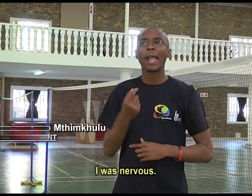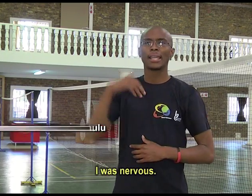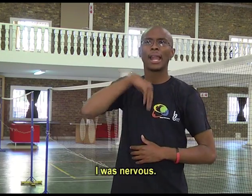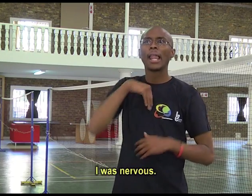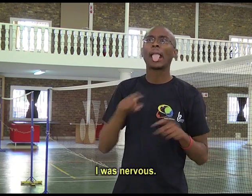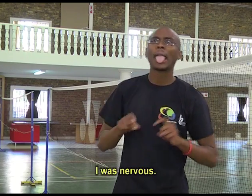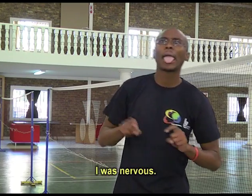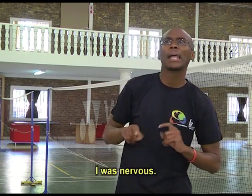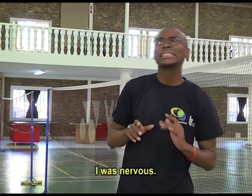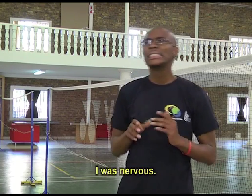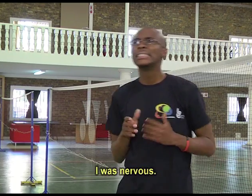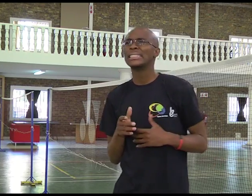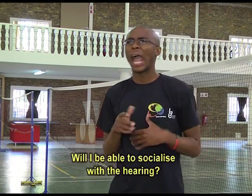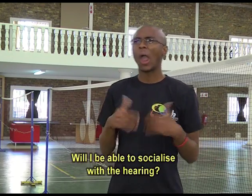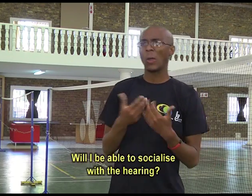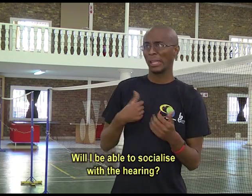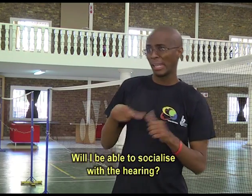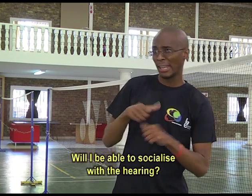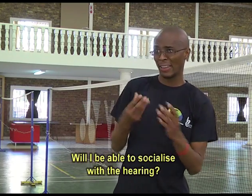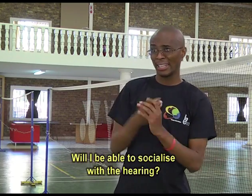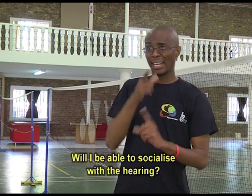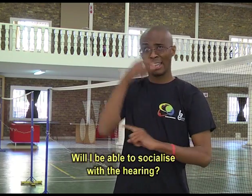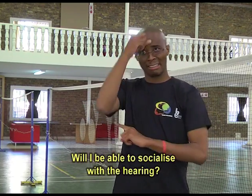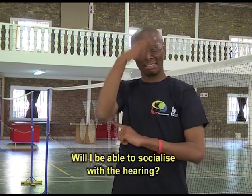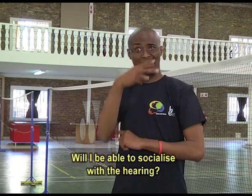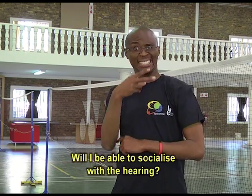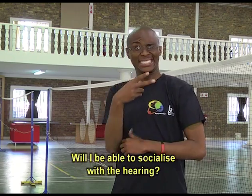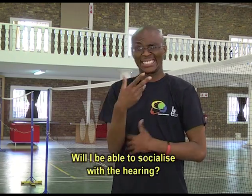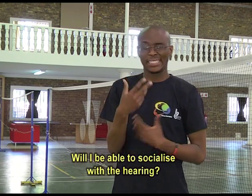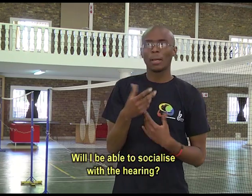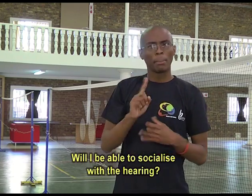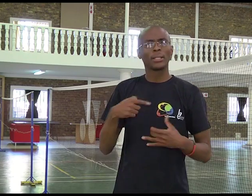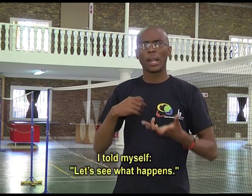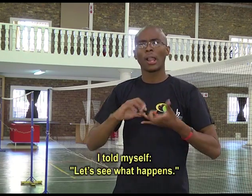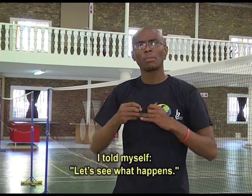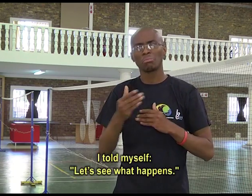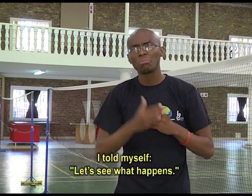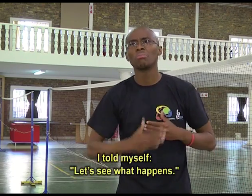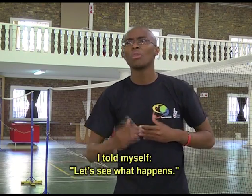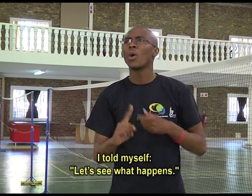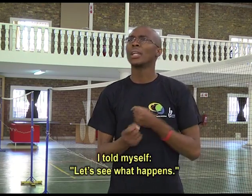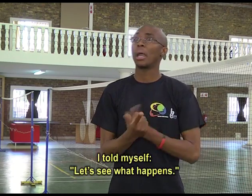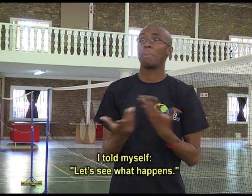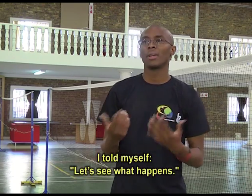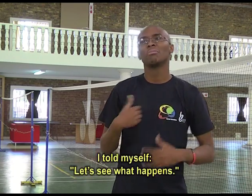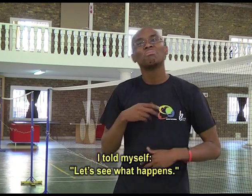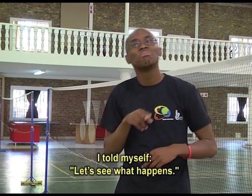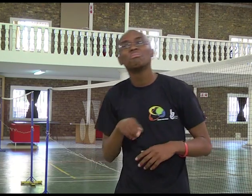was nervous. Will I be able to socialize with the hearing? I told myself, let's see what happens.